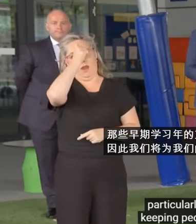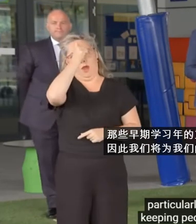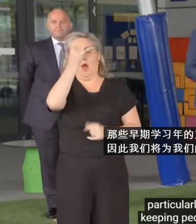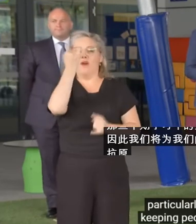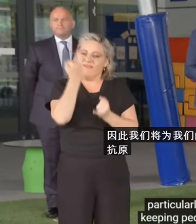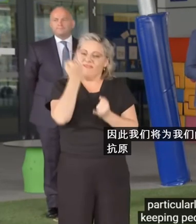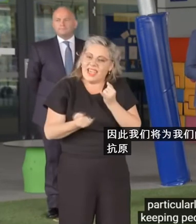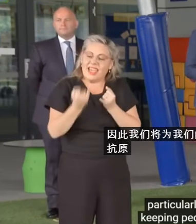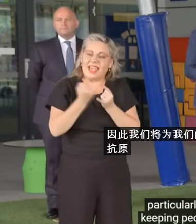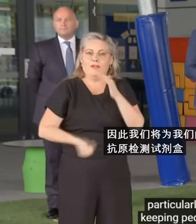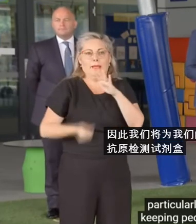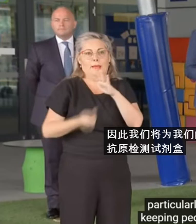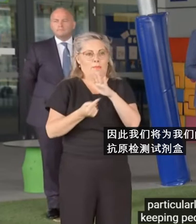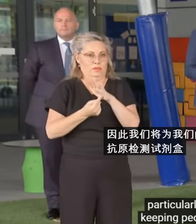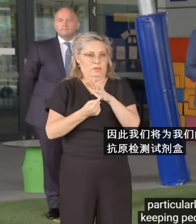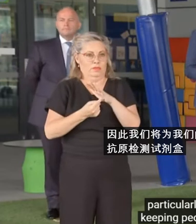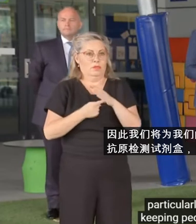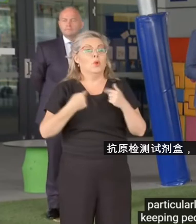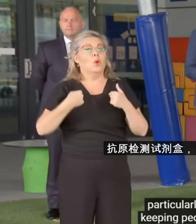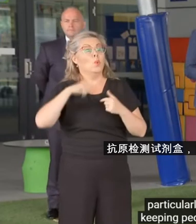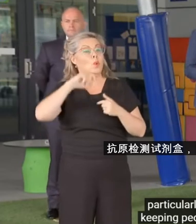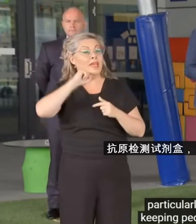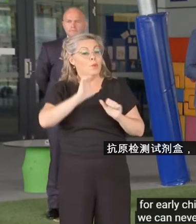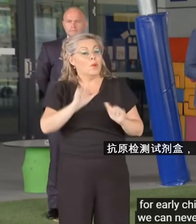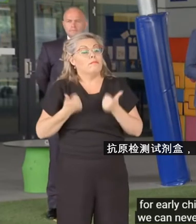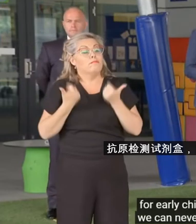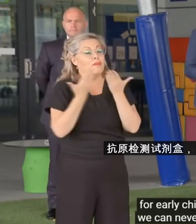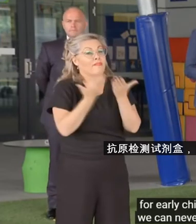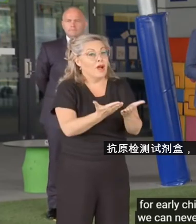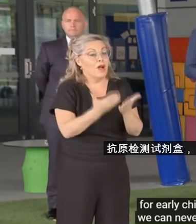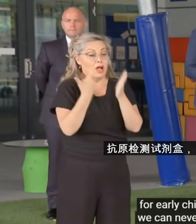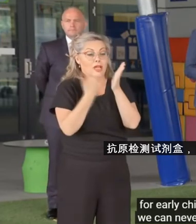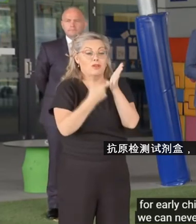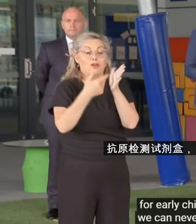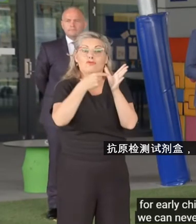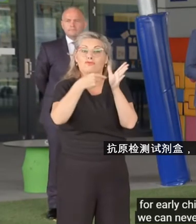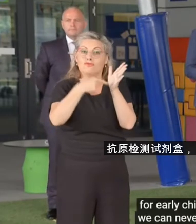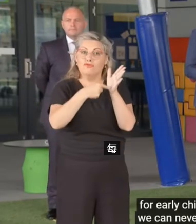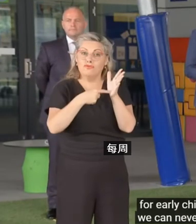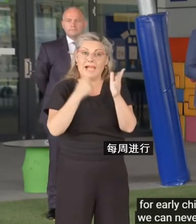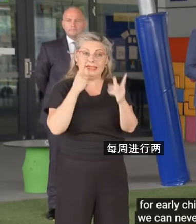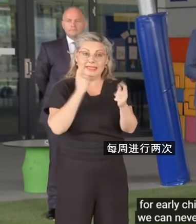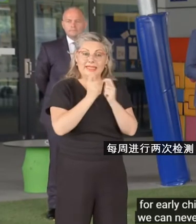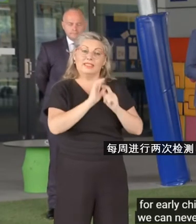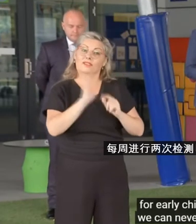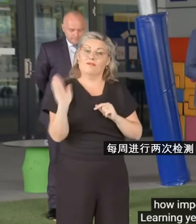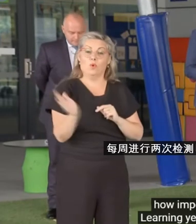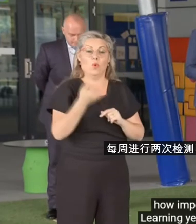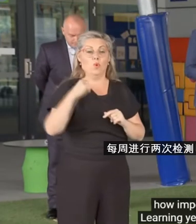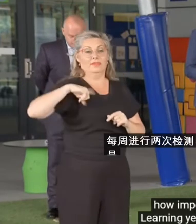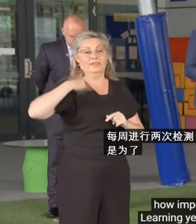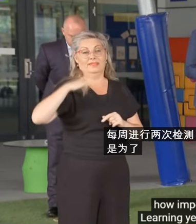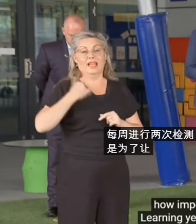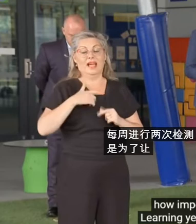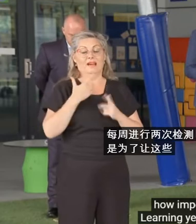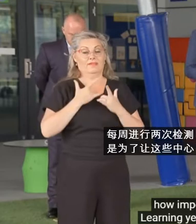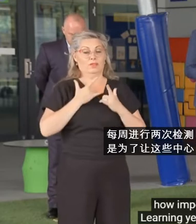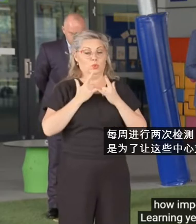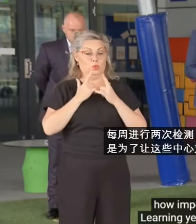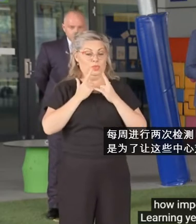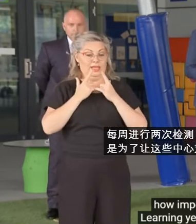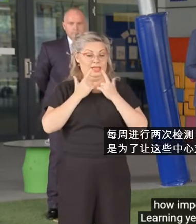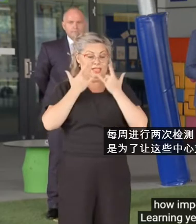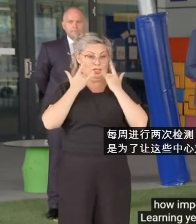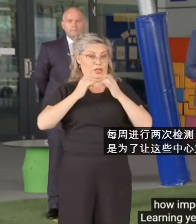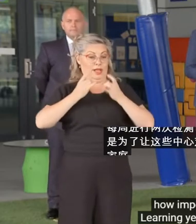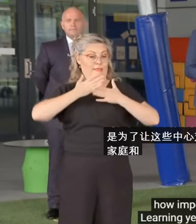be providing rapid antigen testing kits for our staff in early childhood services to also test twice a week for that surveillance. It's about keeping those